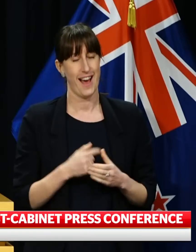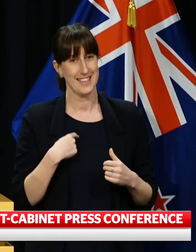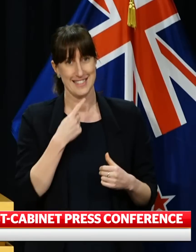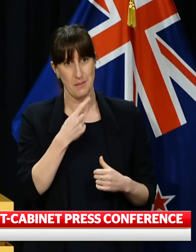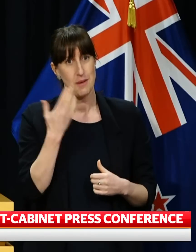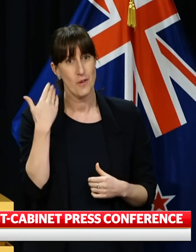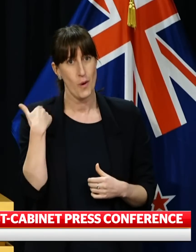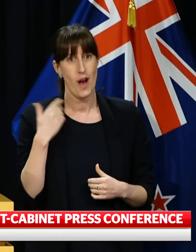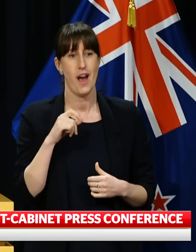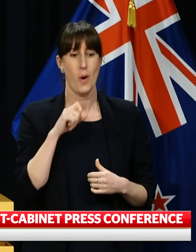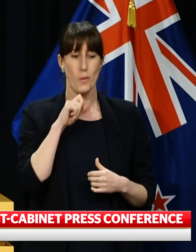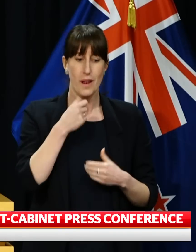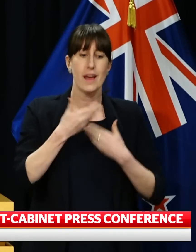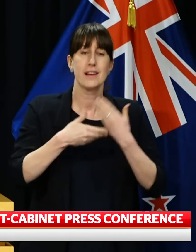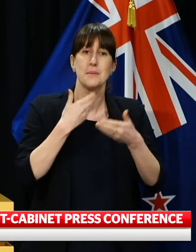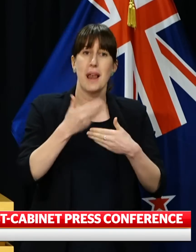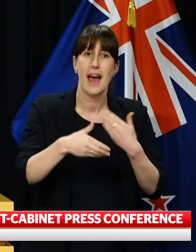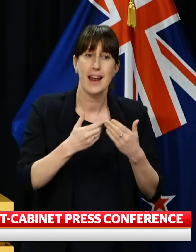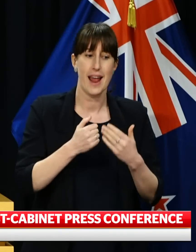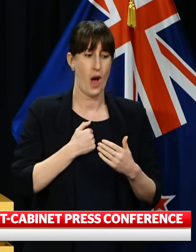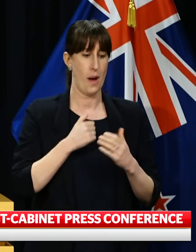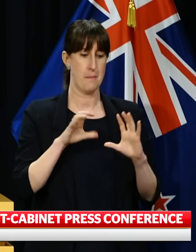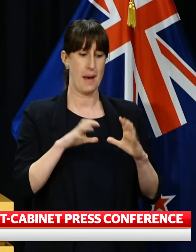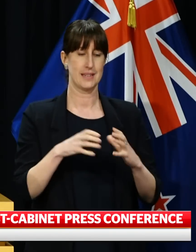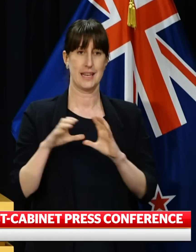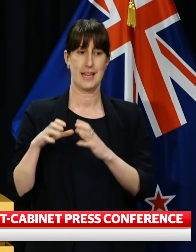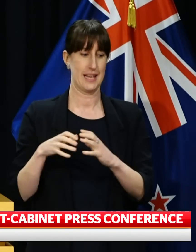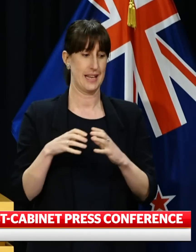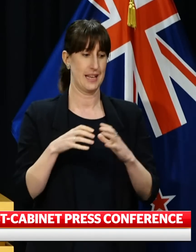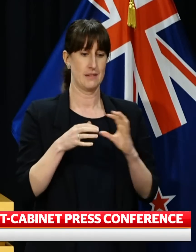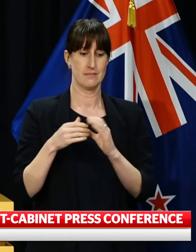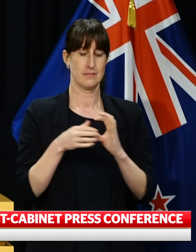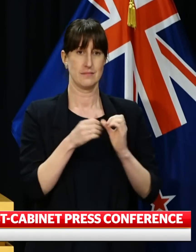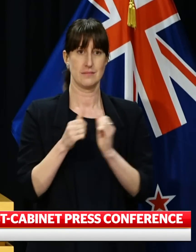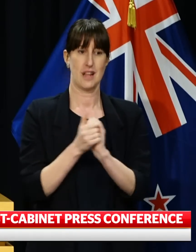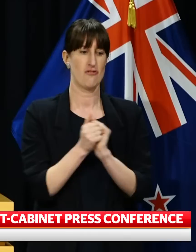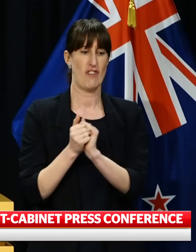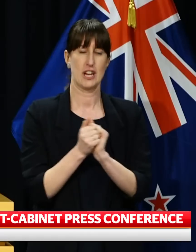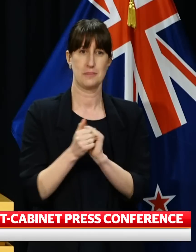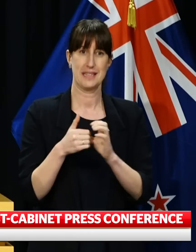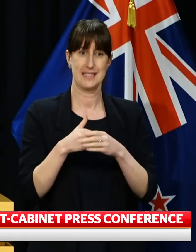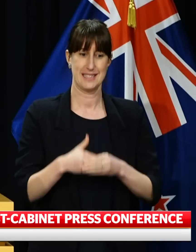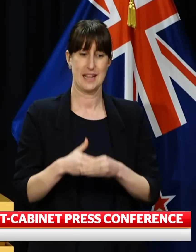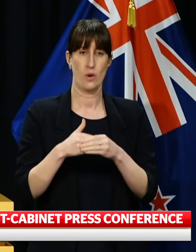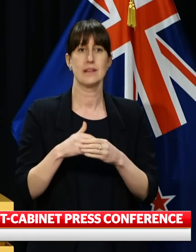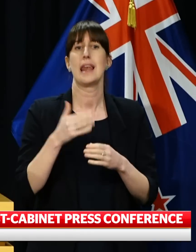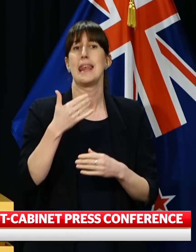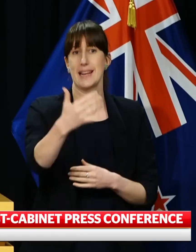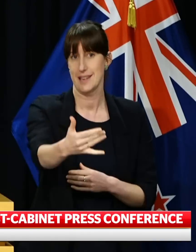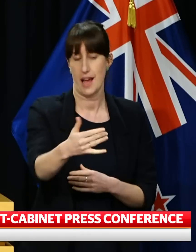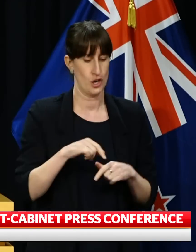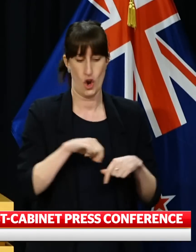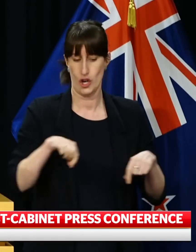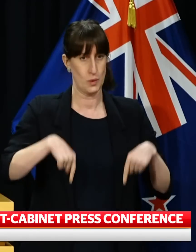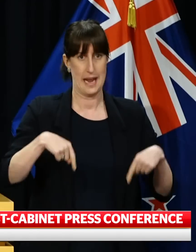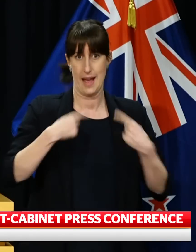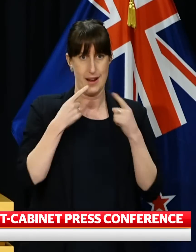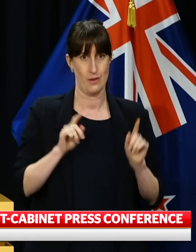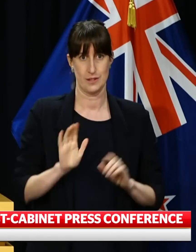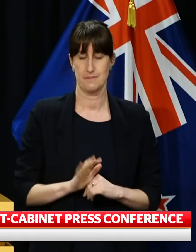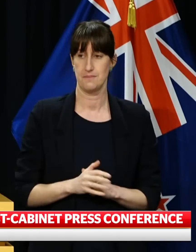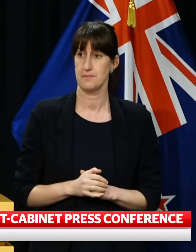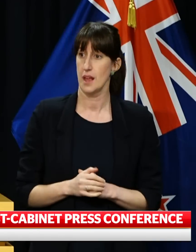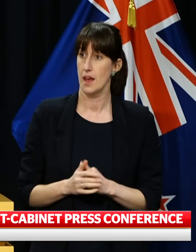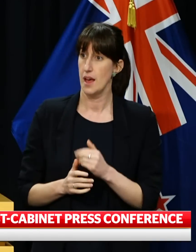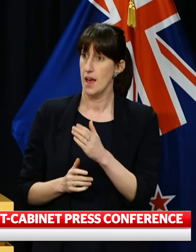preferred governing arrangements, and that'll set out whether there are any parties that we wouldn't deal with, for example. But I'm not doing that today. Have you already made up your mind about which